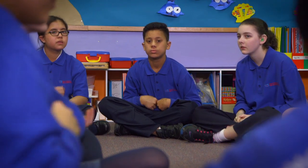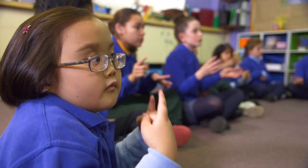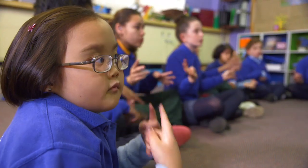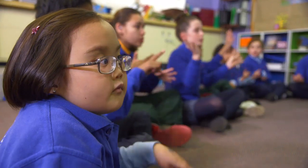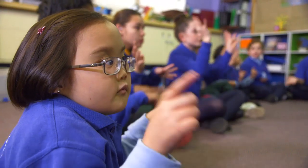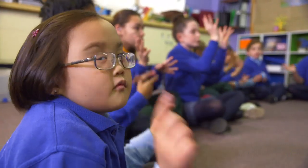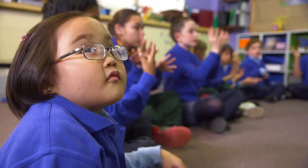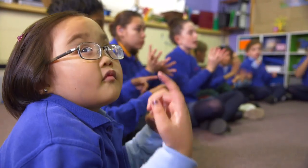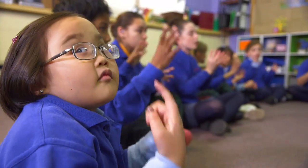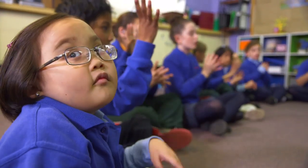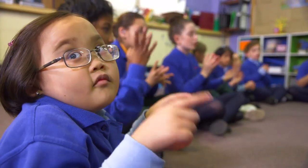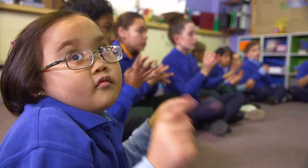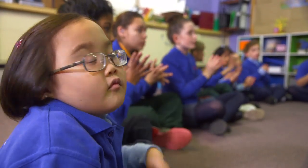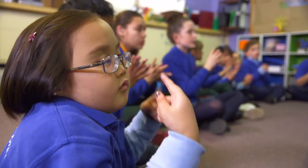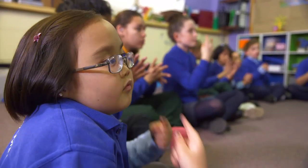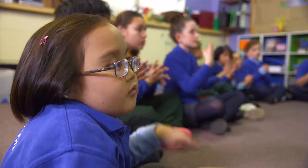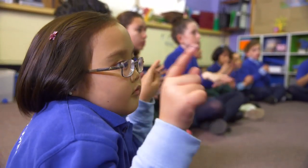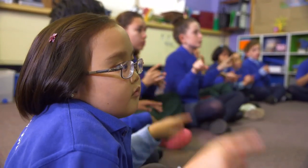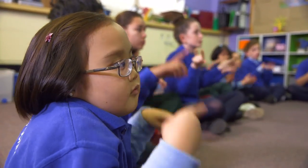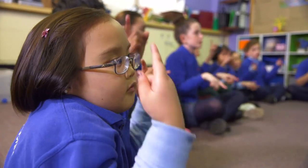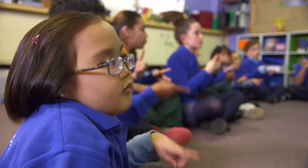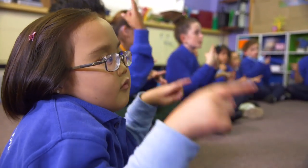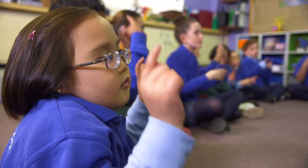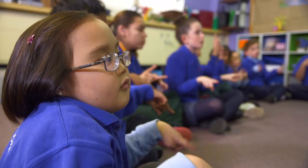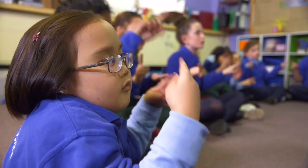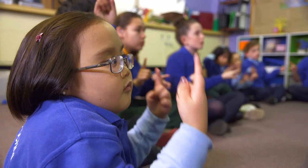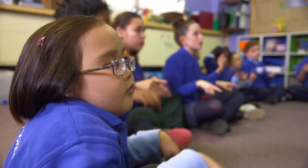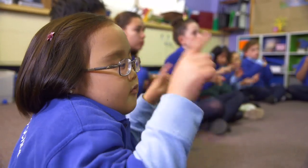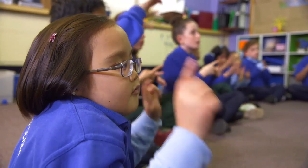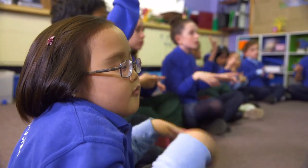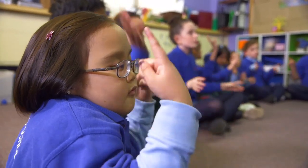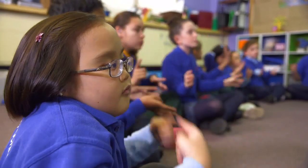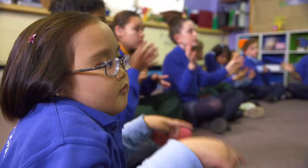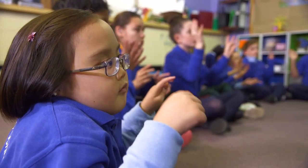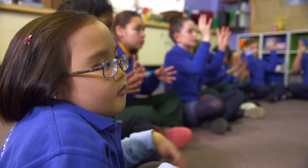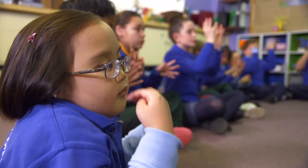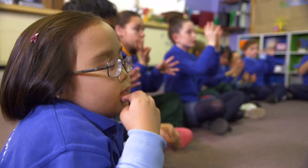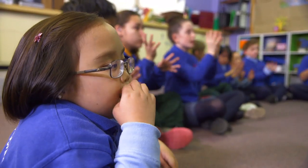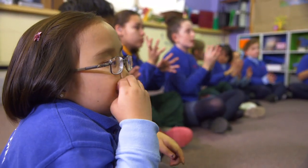individual signs, and anytime you want to do something like this and would like to translate a song into Auslan, it's